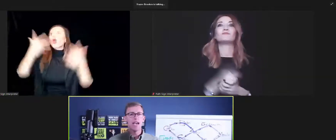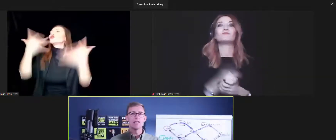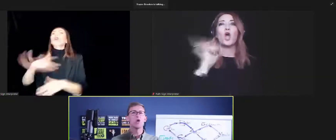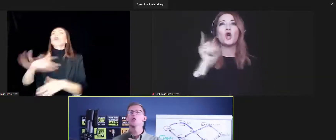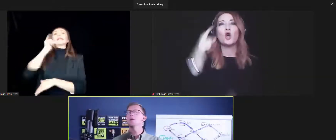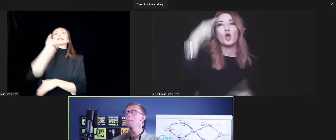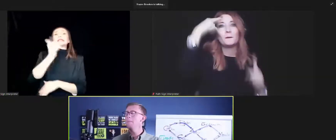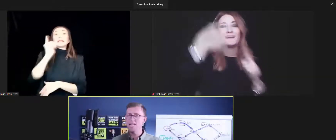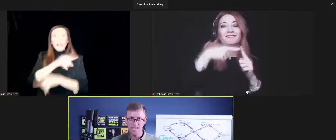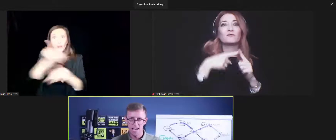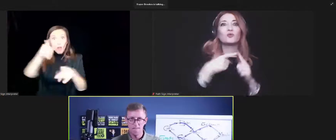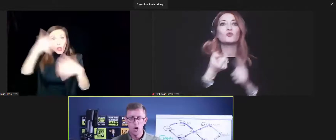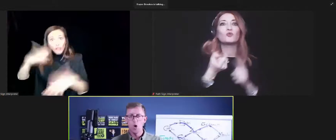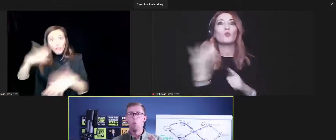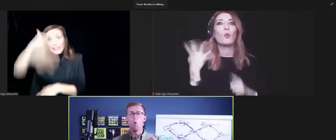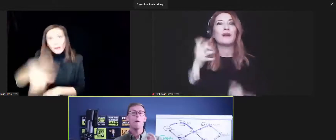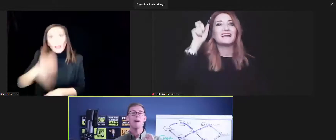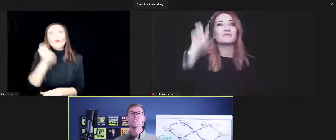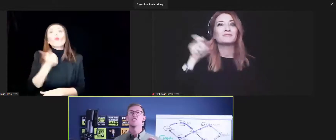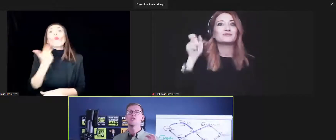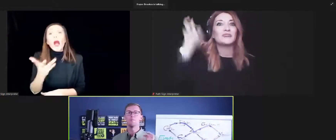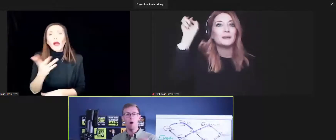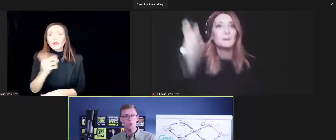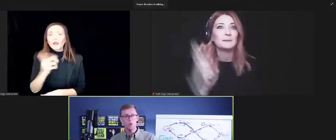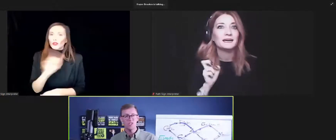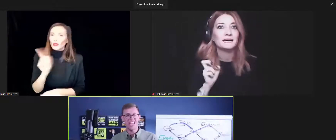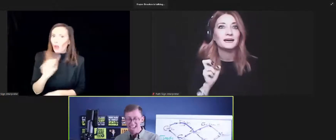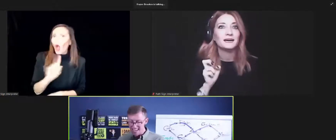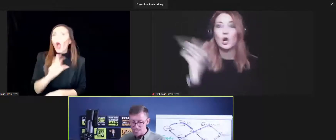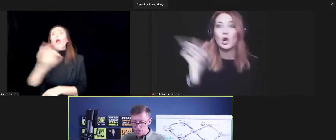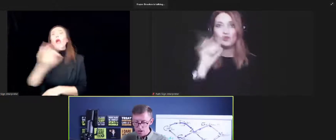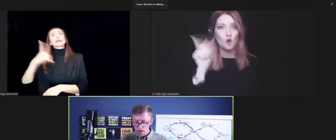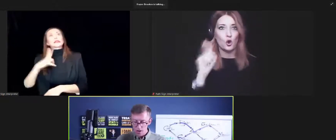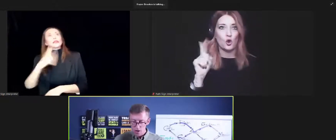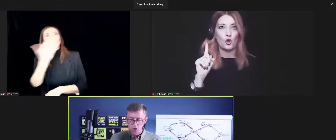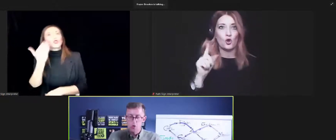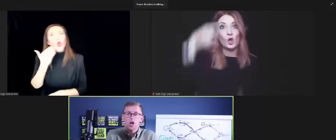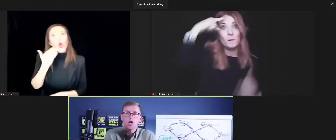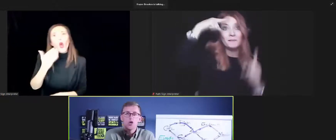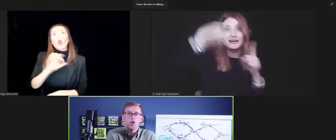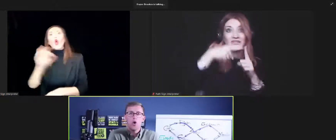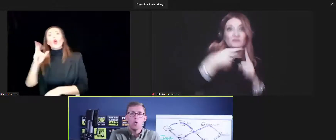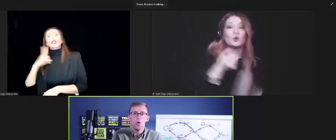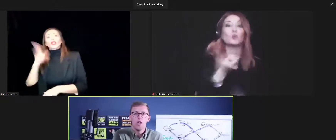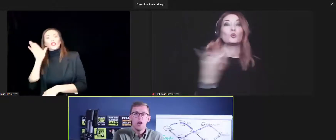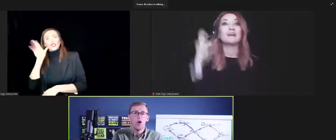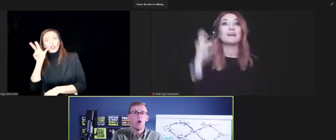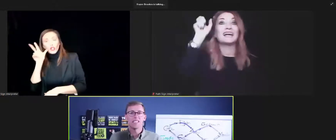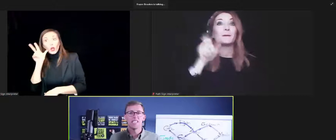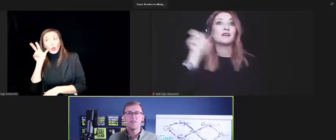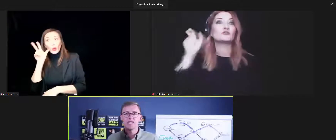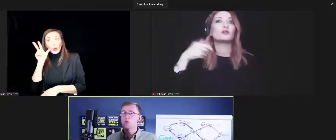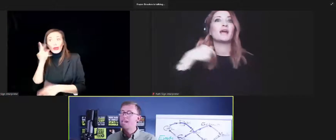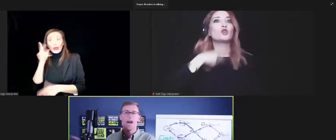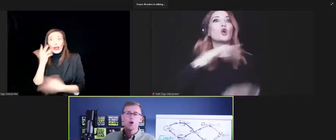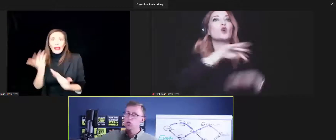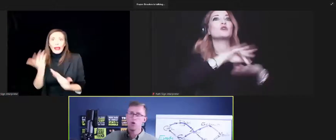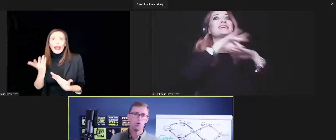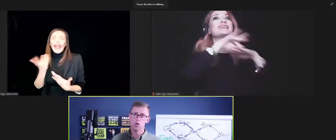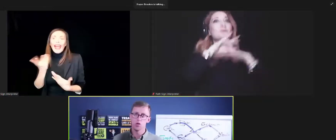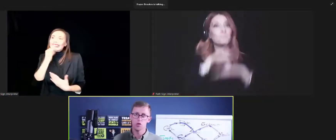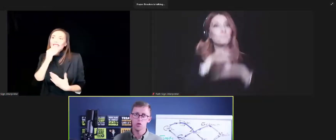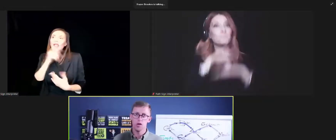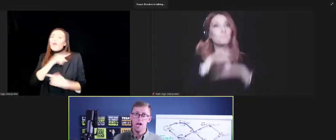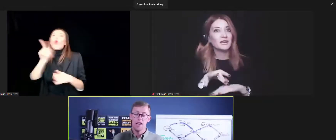Ariix, it doesn't matter. What matters the most is you can control your activity. You cannot control